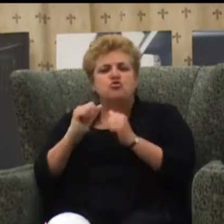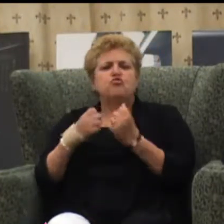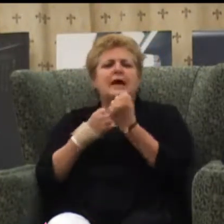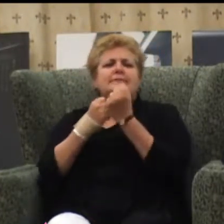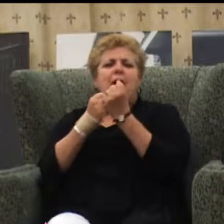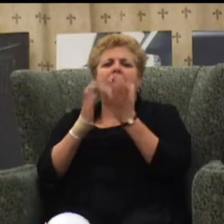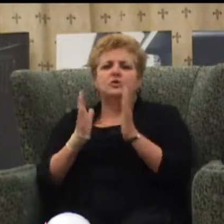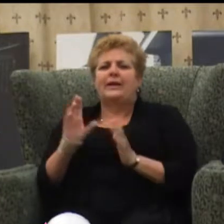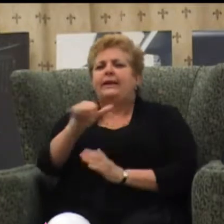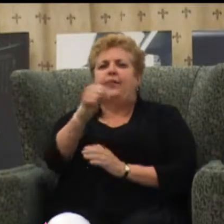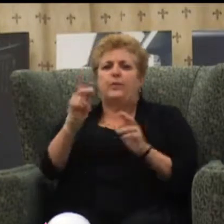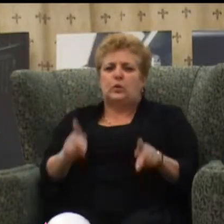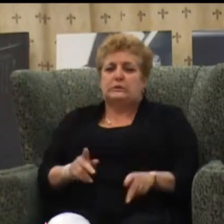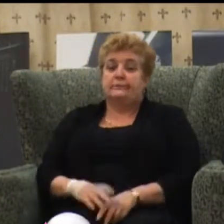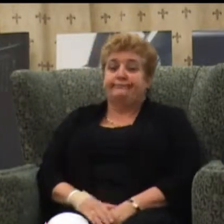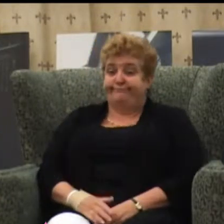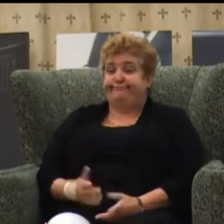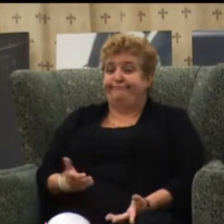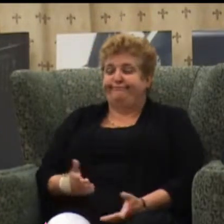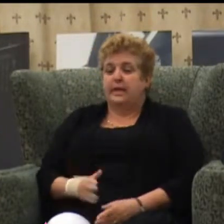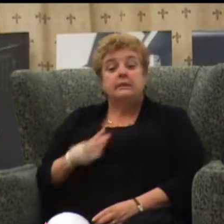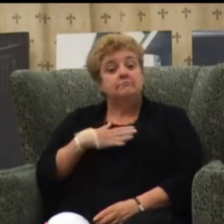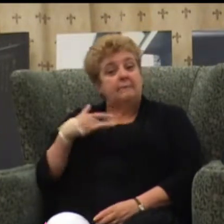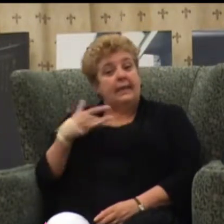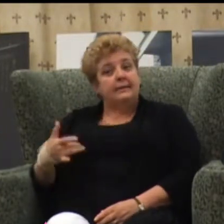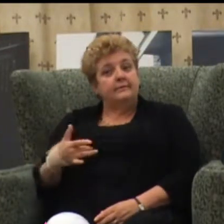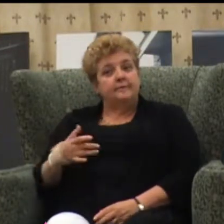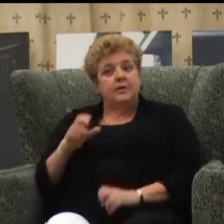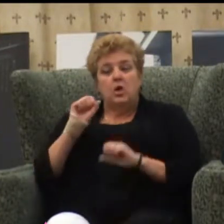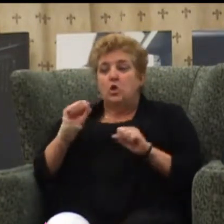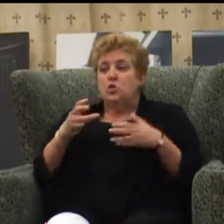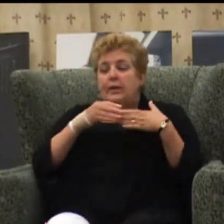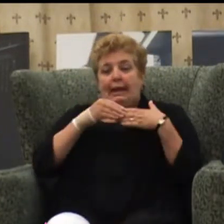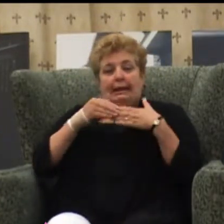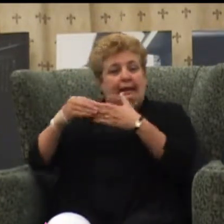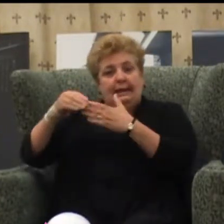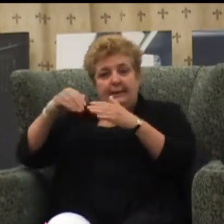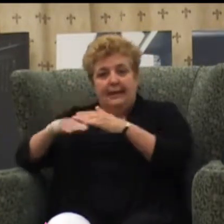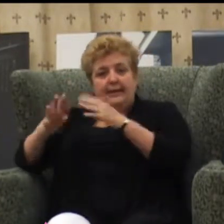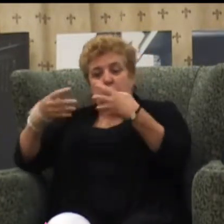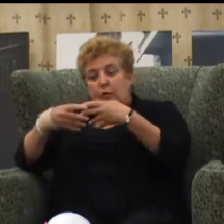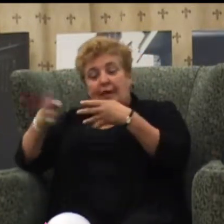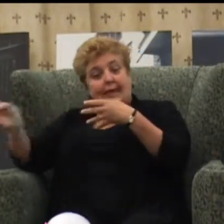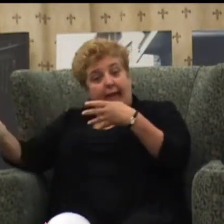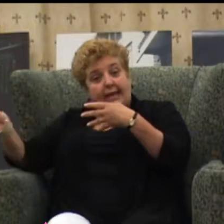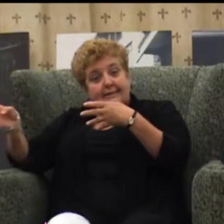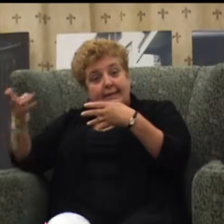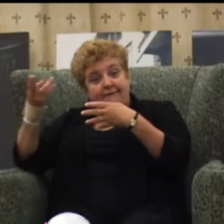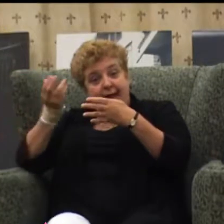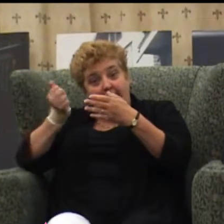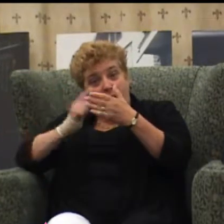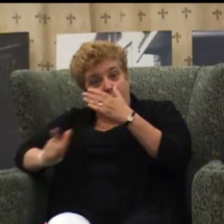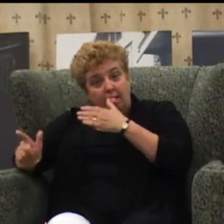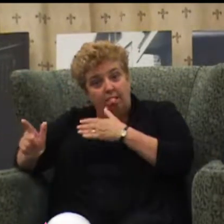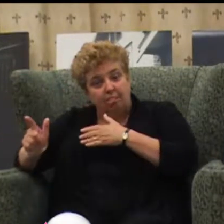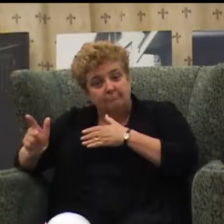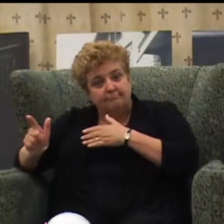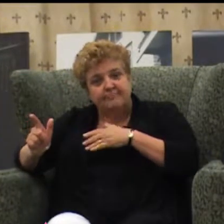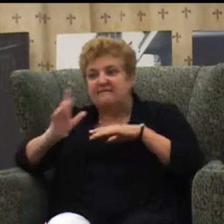It's my nature. You can lead me into the gates of hell, but you can't push me into heaven. That's why Wilson